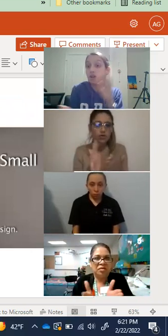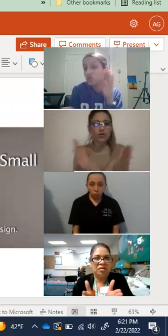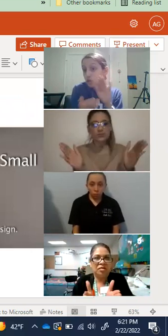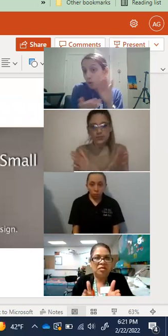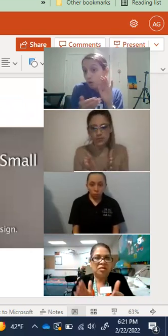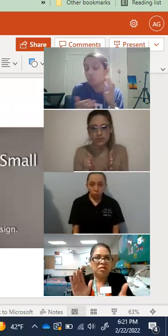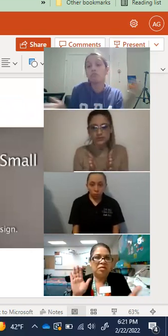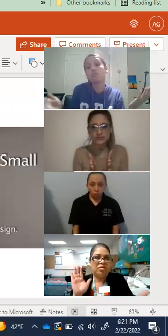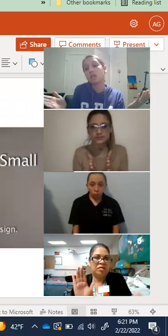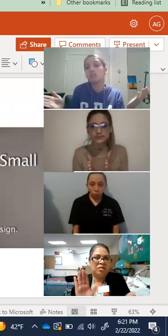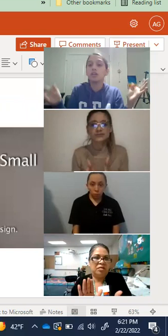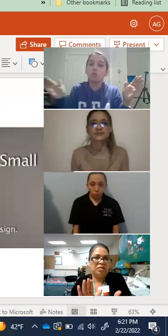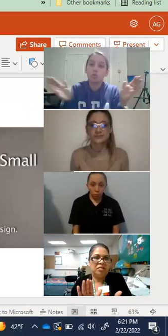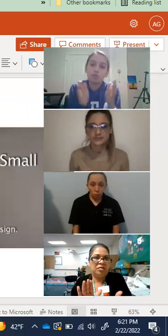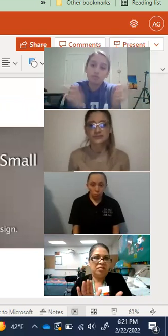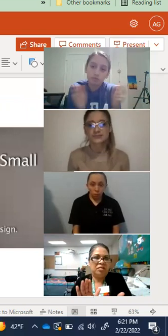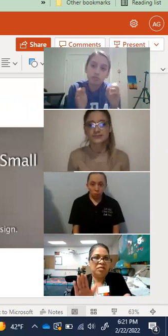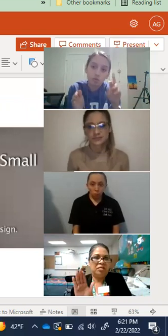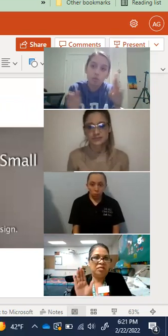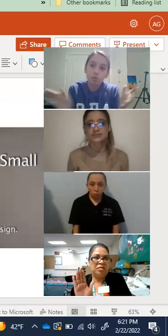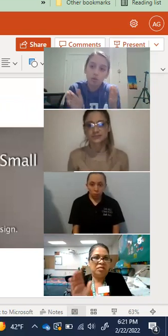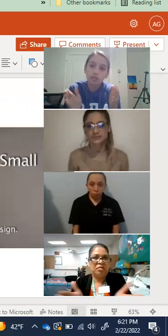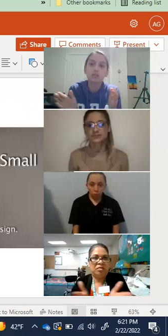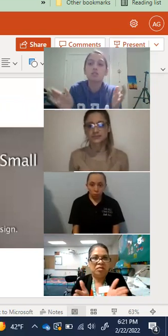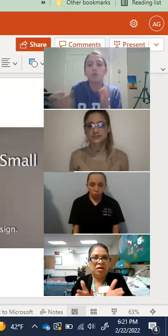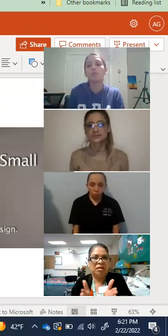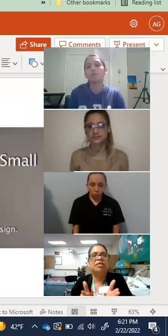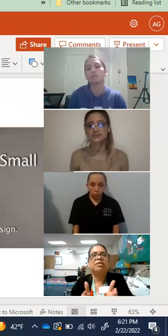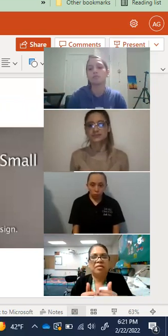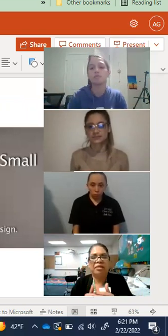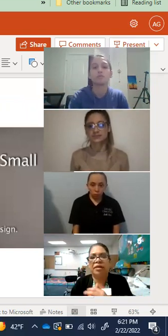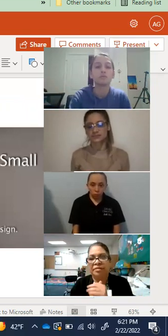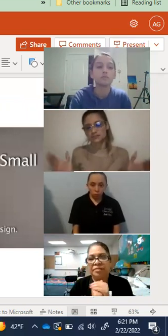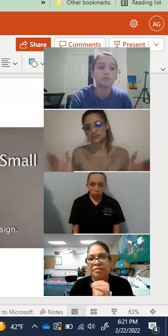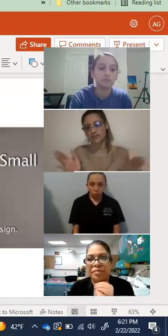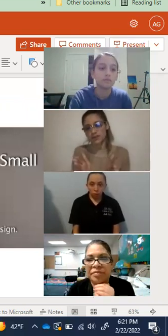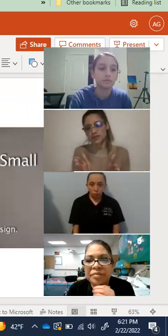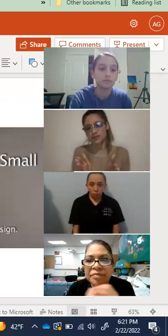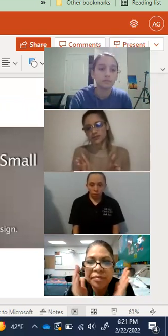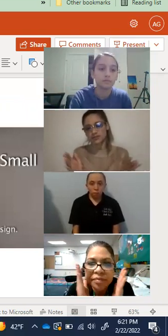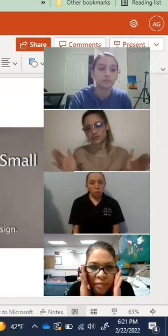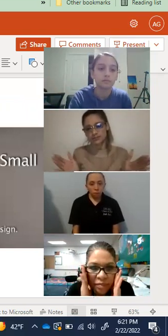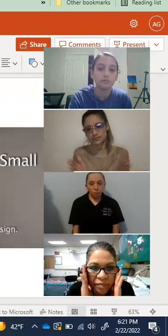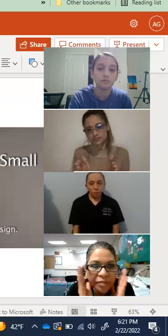up to down, small. That's fine. Or like this. Small. Like this. Okay.